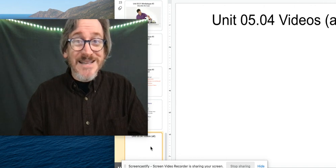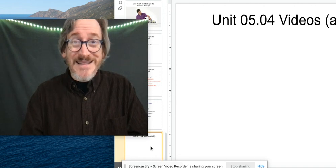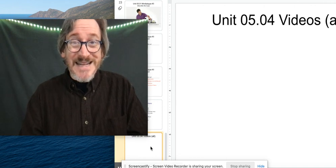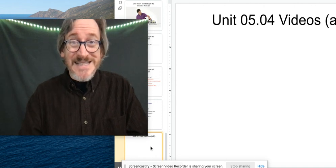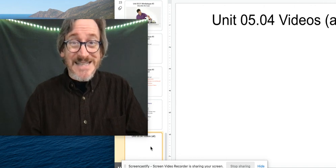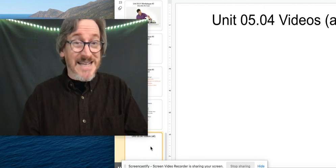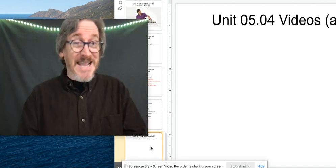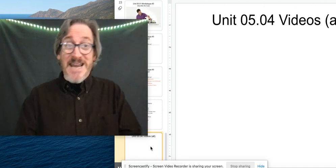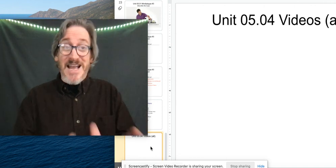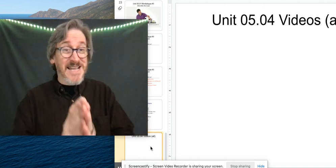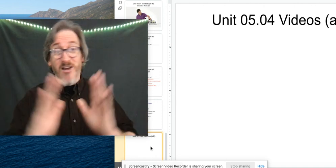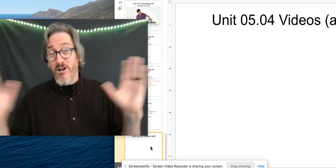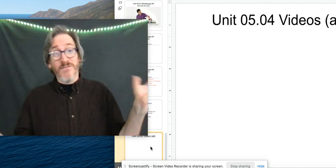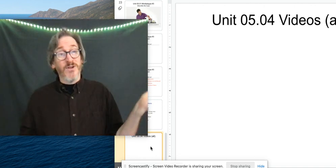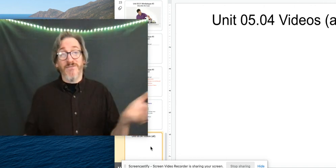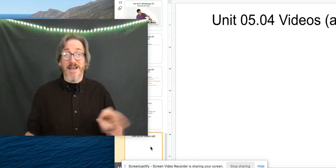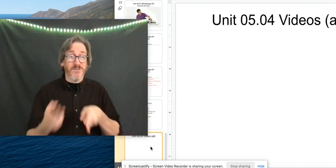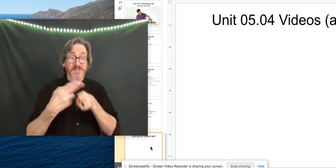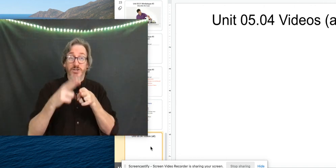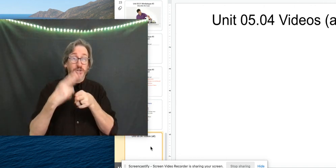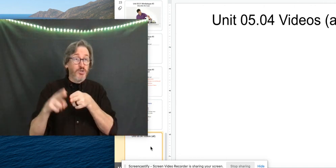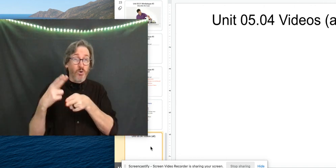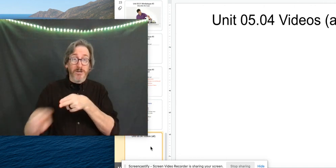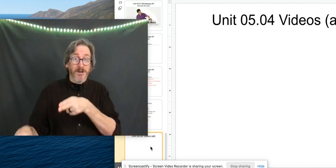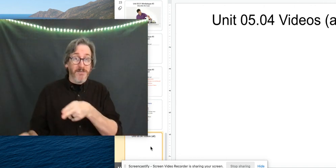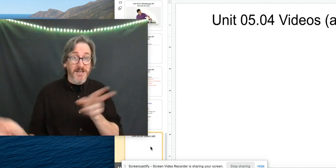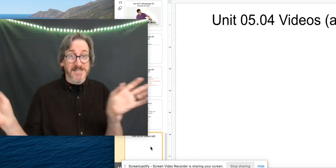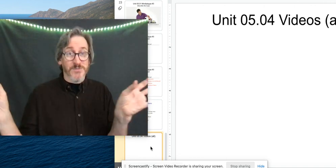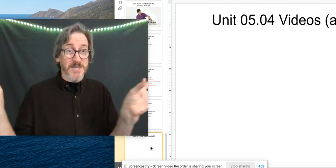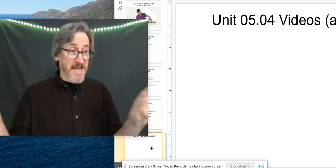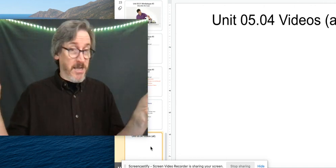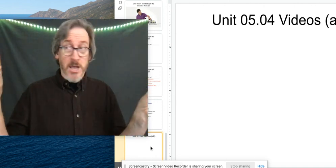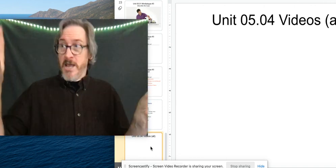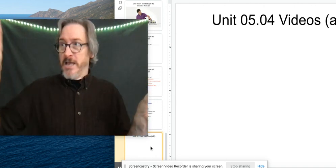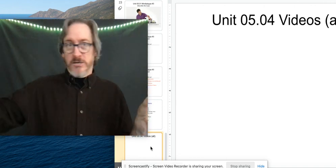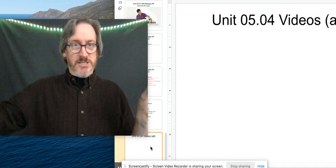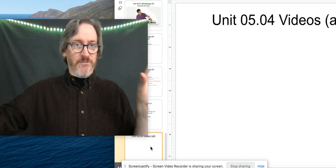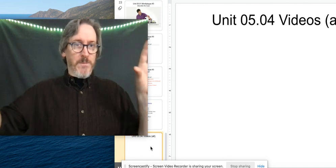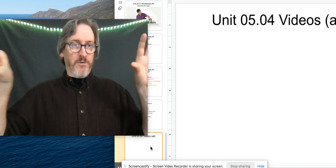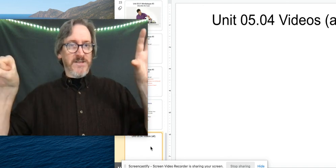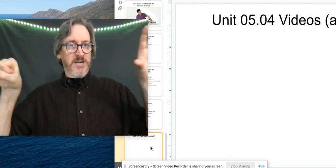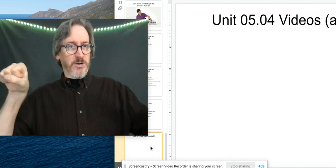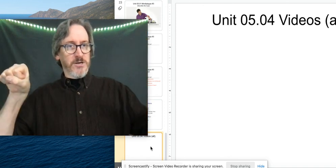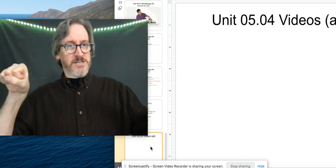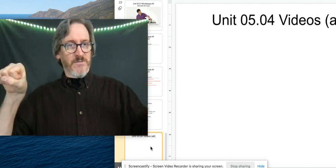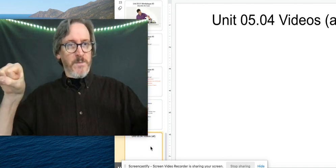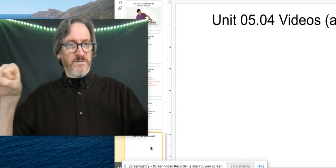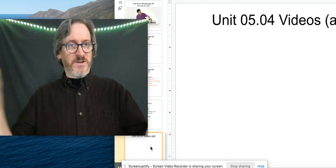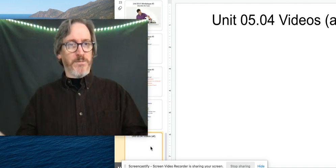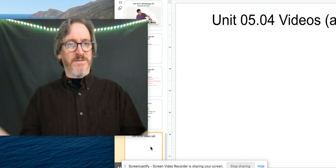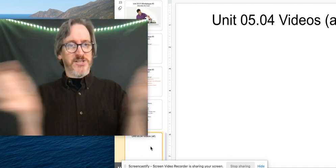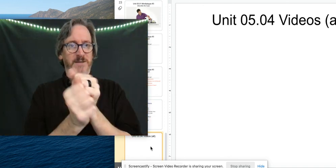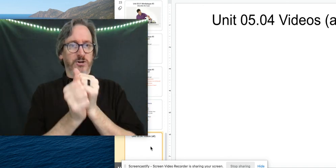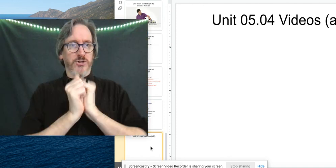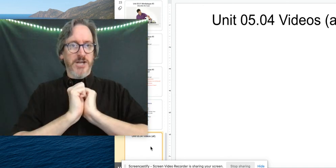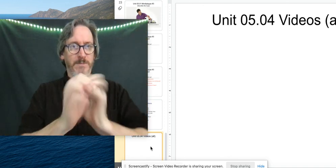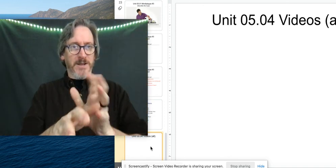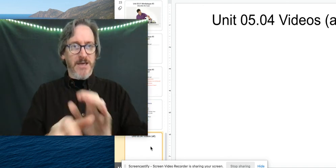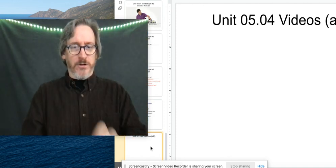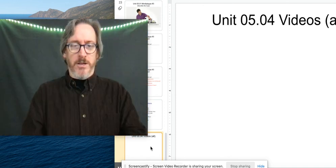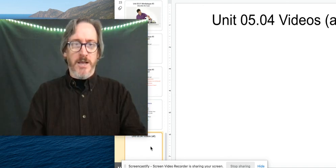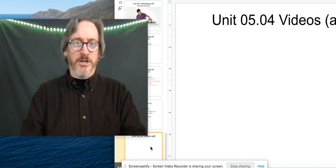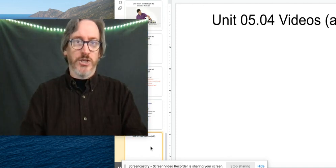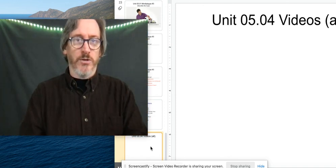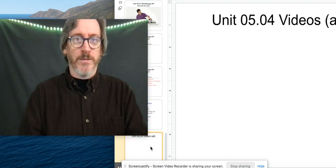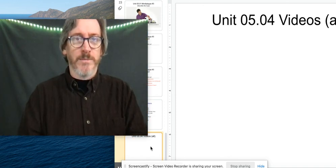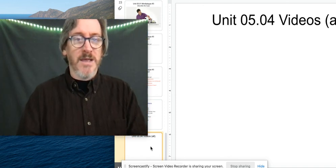that's this. Again, I said all of Unit 5 are these short little things as we take, here's stuff from previous chapter, here's stuff from previous chapter, jam them